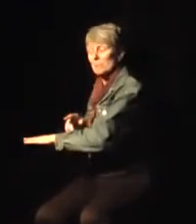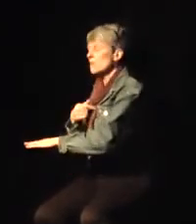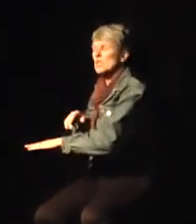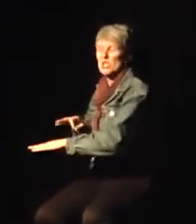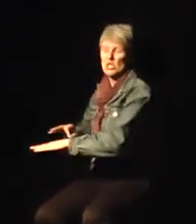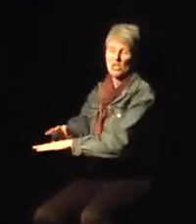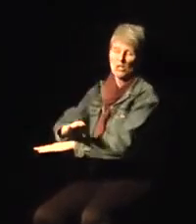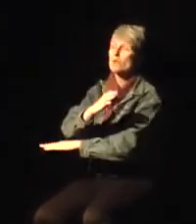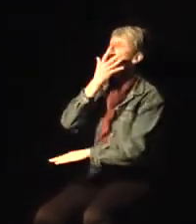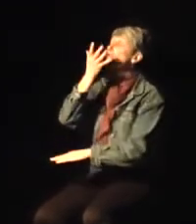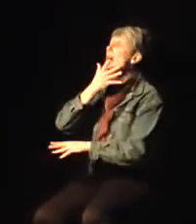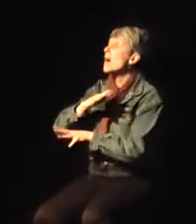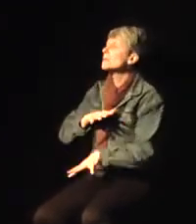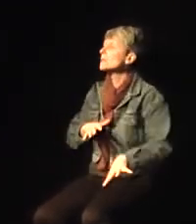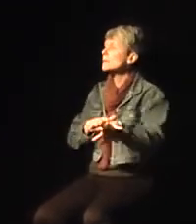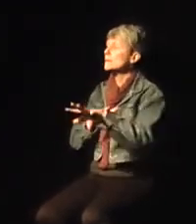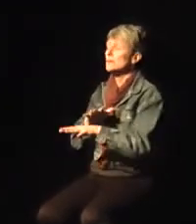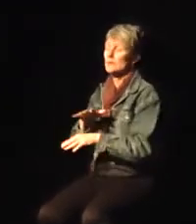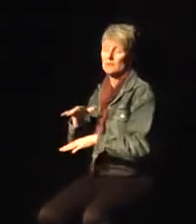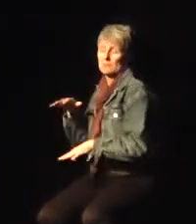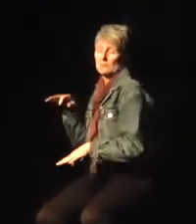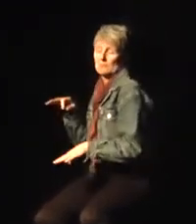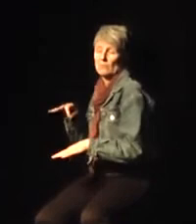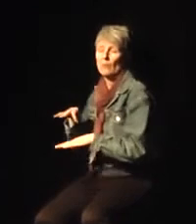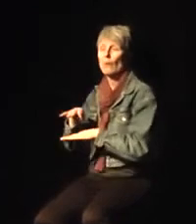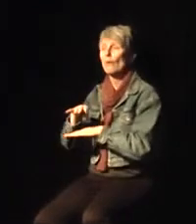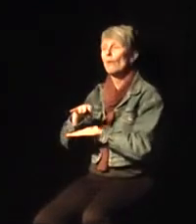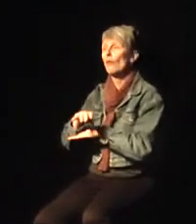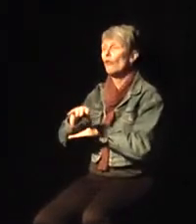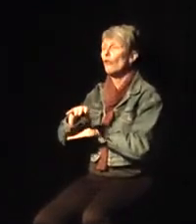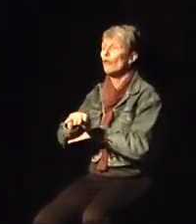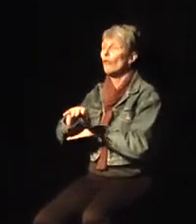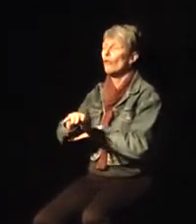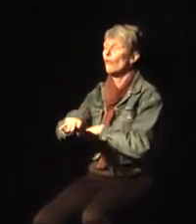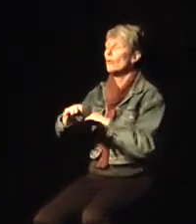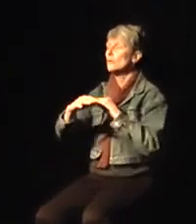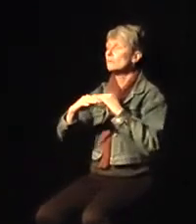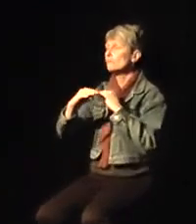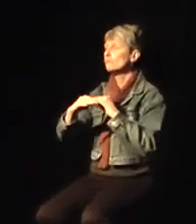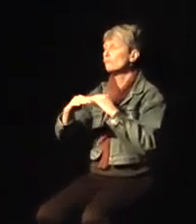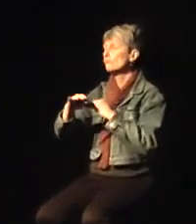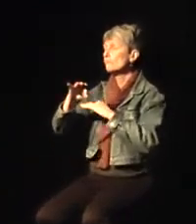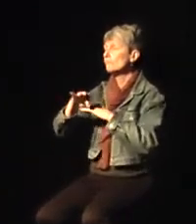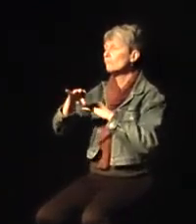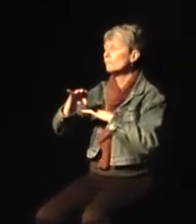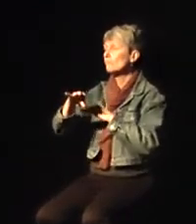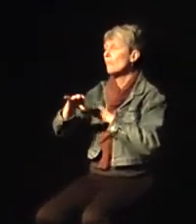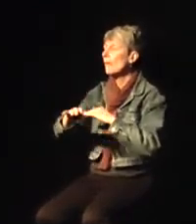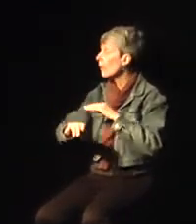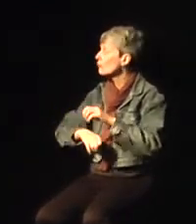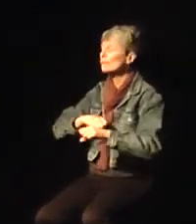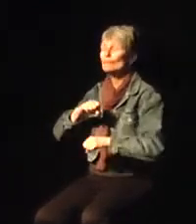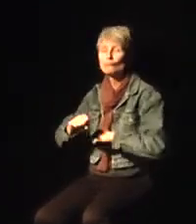meadow. Coming to the meadow, I level out, and the grass slows me down. When I lose momentum, I begin to pedal, and I